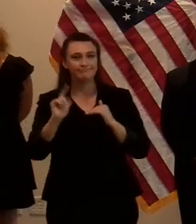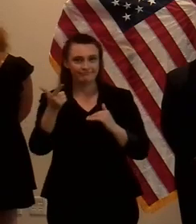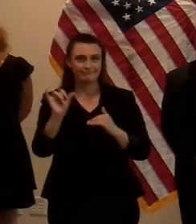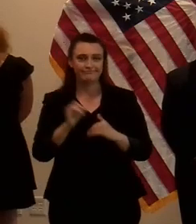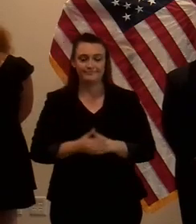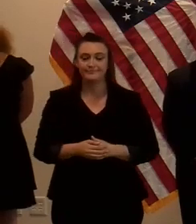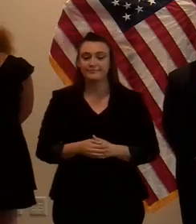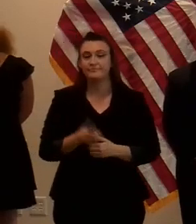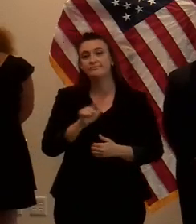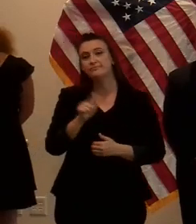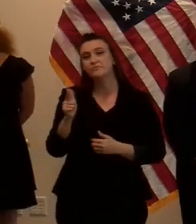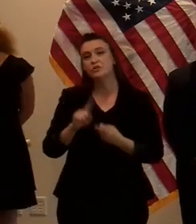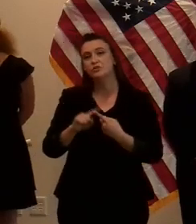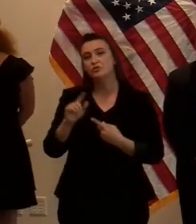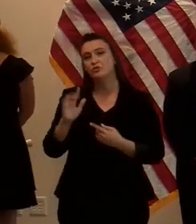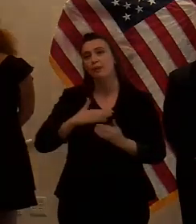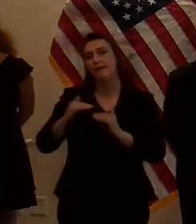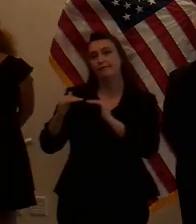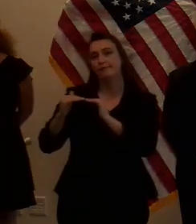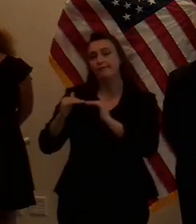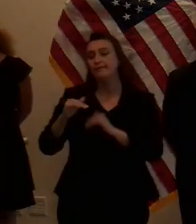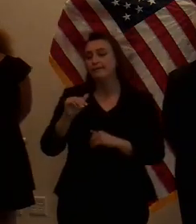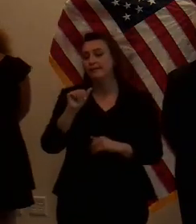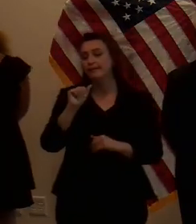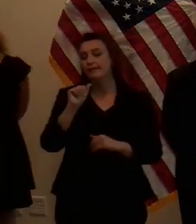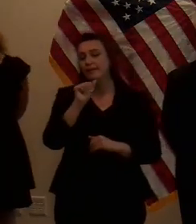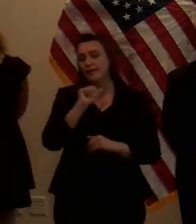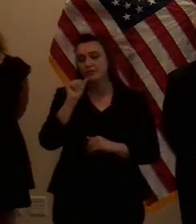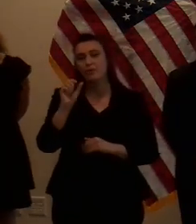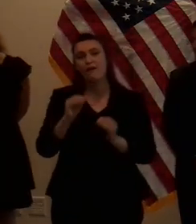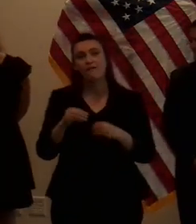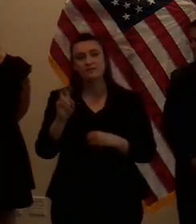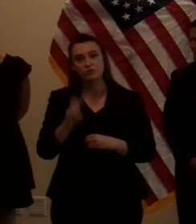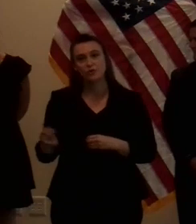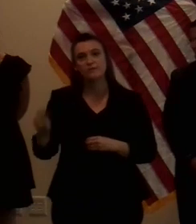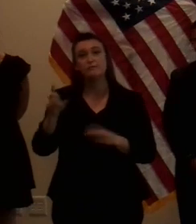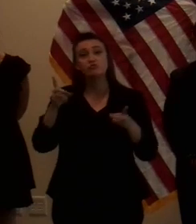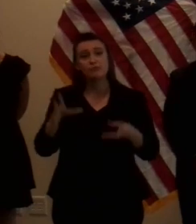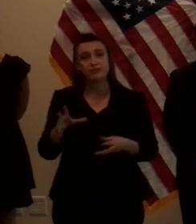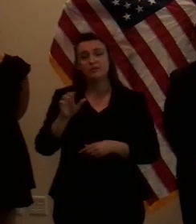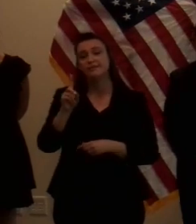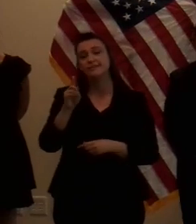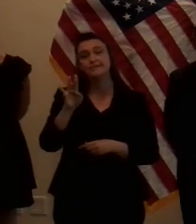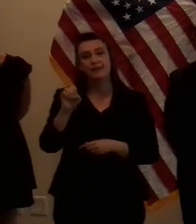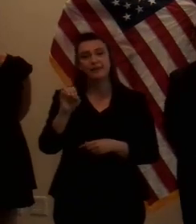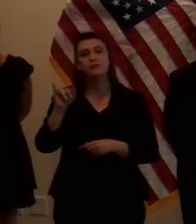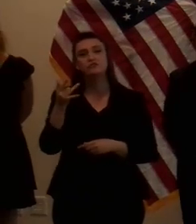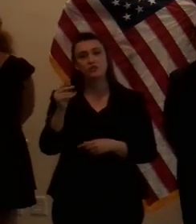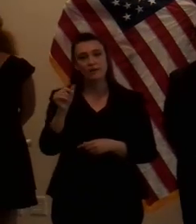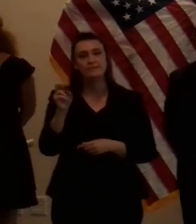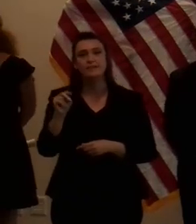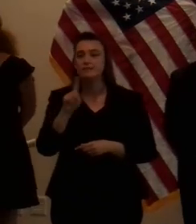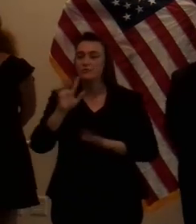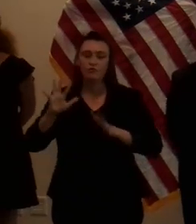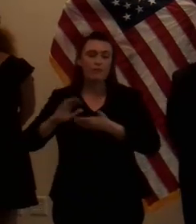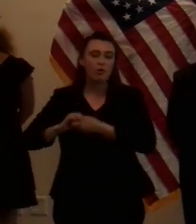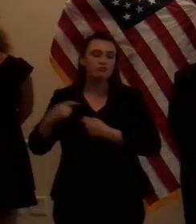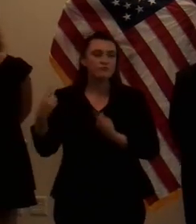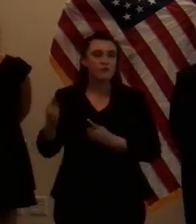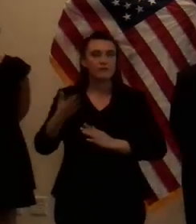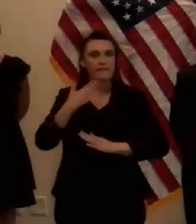my colleague, Arizona Office of Tourism Director Debbie Johnson, who has been an incredible partner in our efforts. Thank